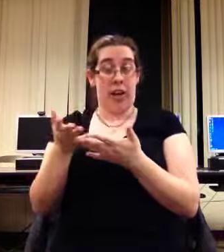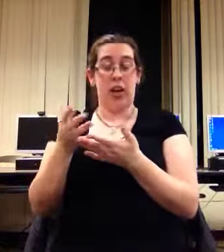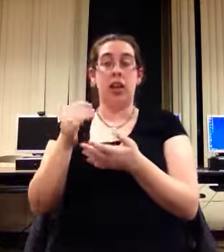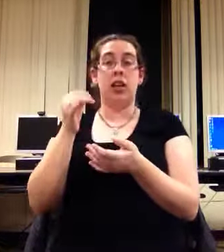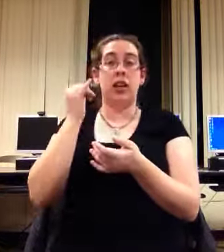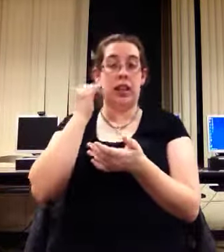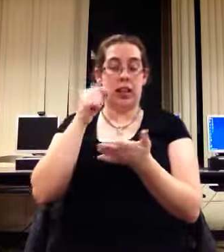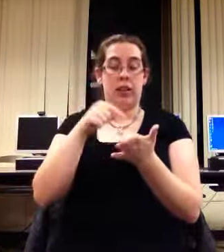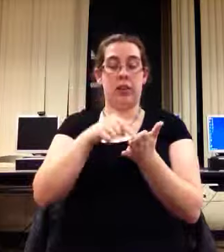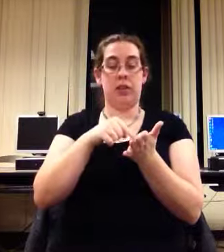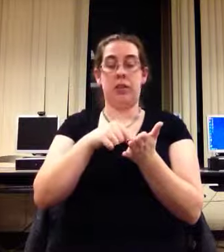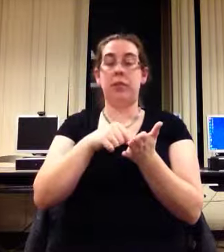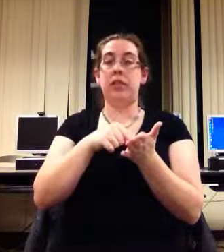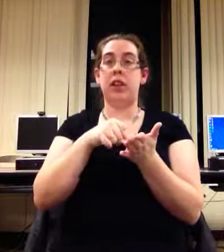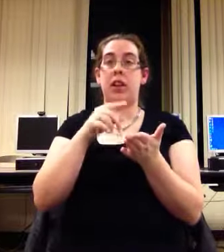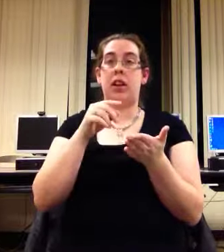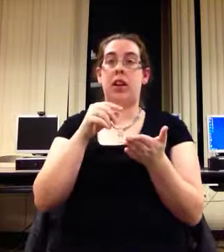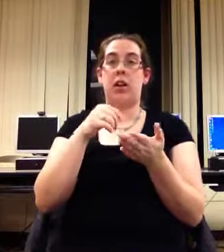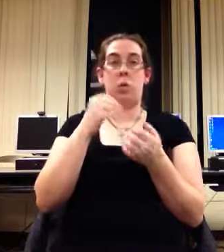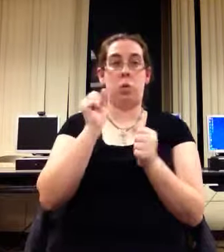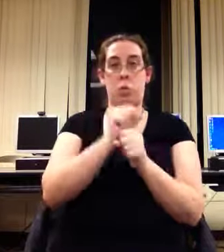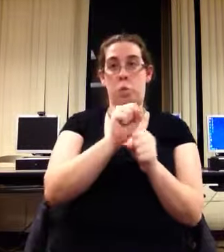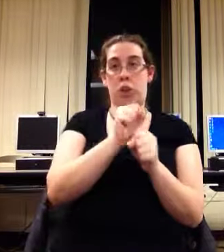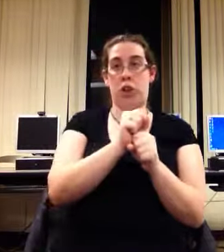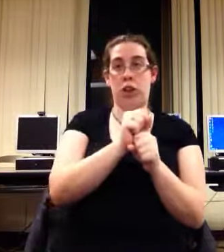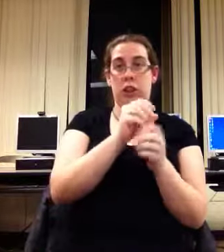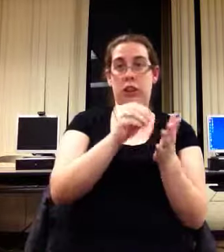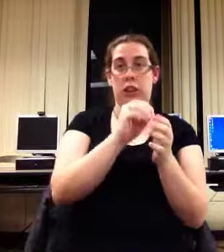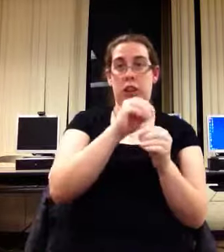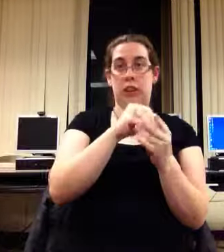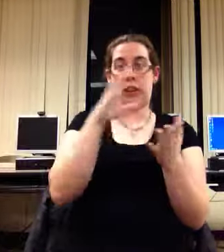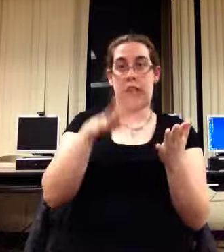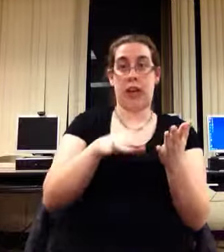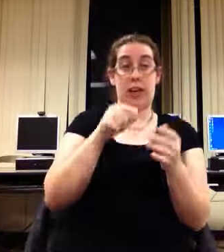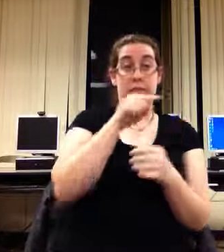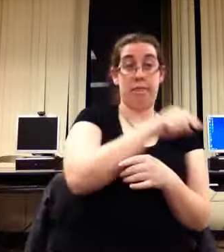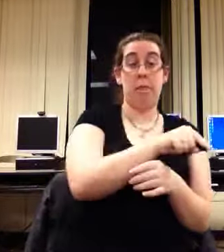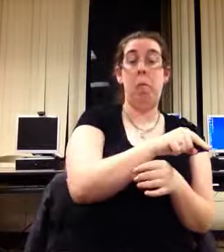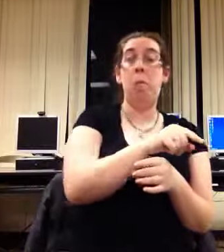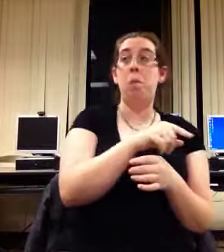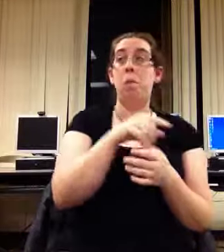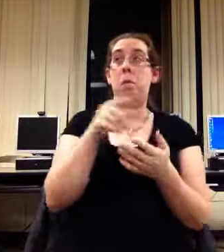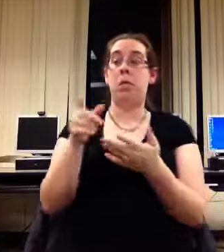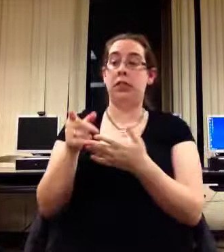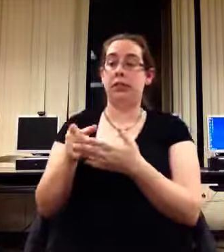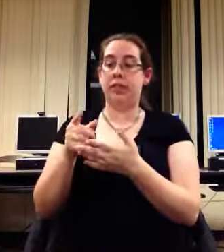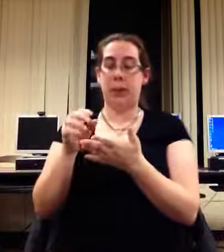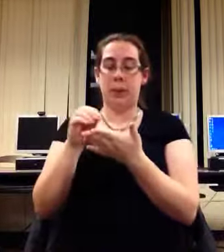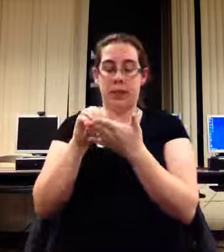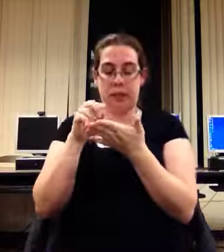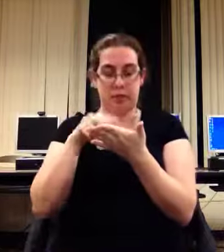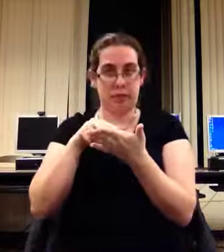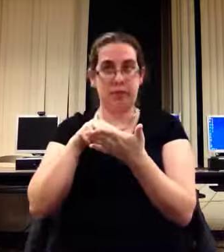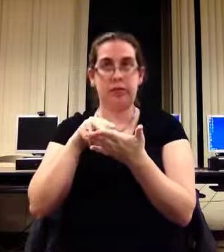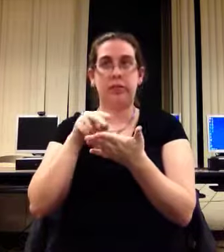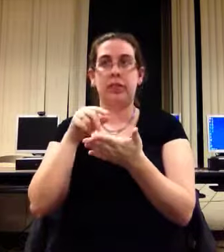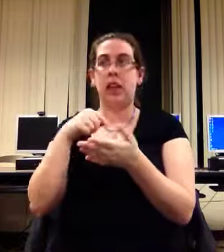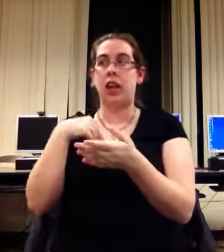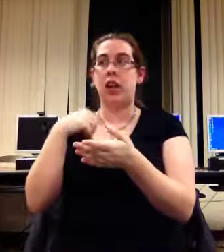to the amount of aid you have been awarded. This indicates how much money you earn in a semester through the work-study position.